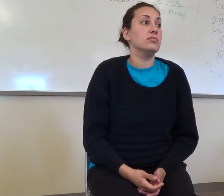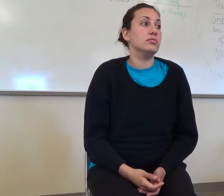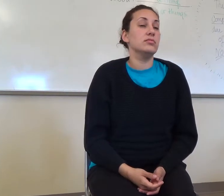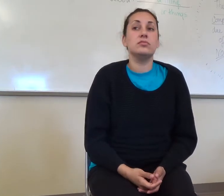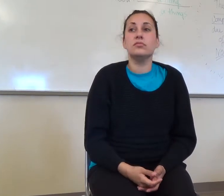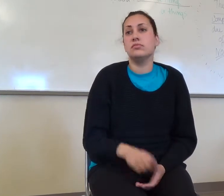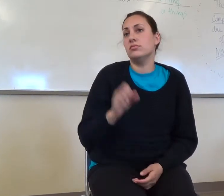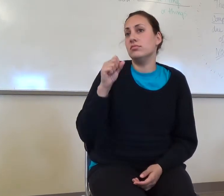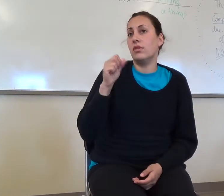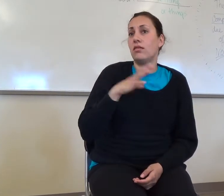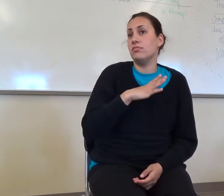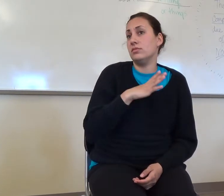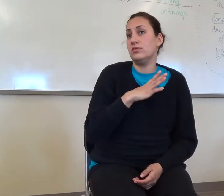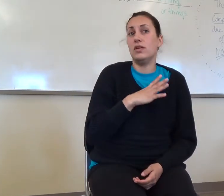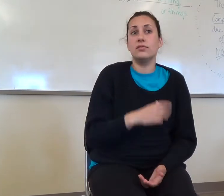Does it? Again,